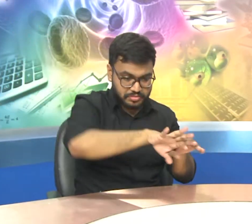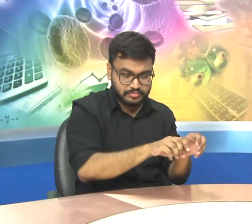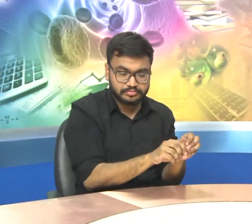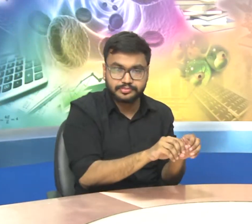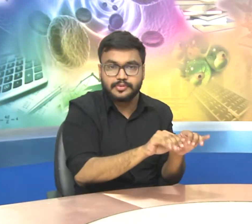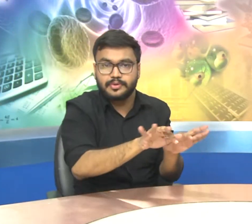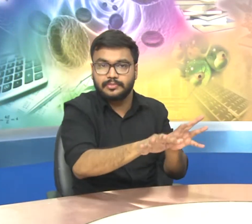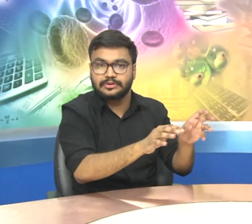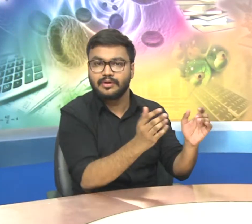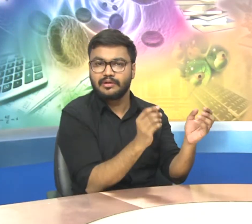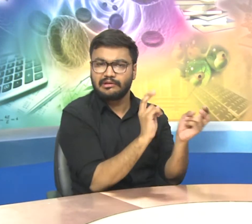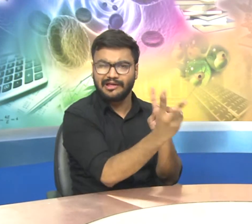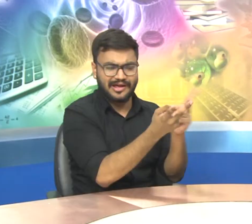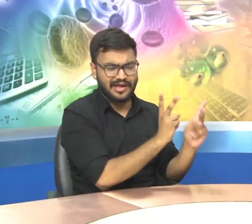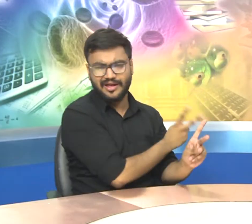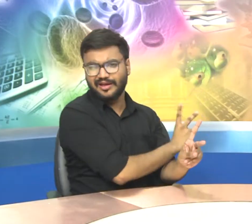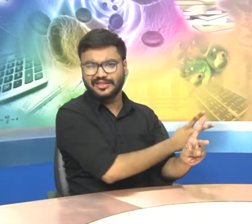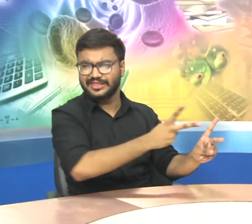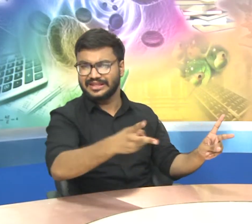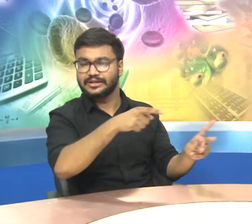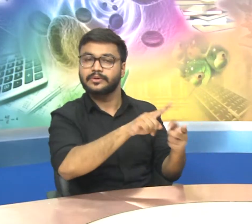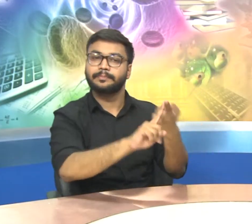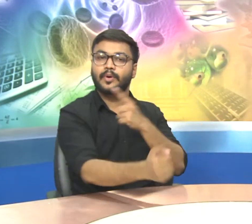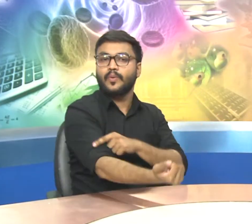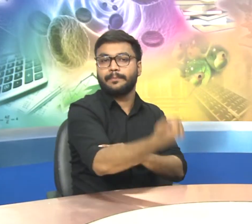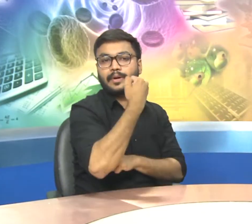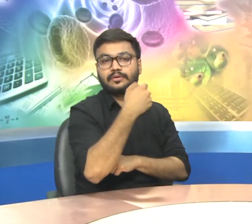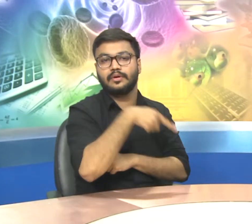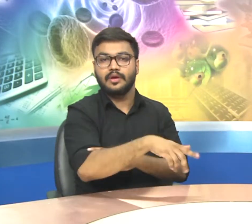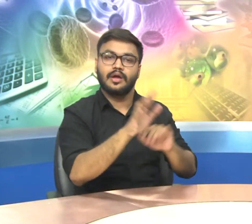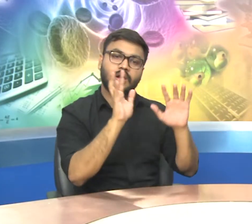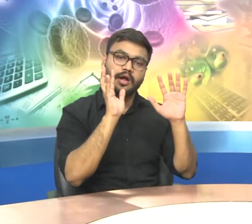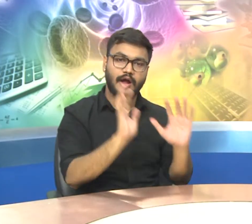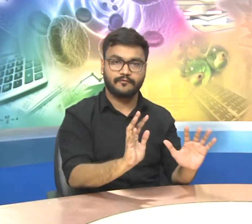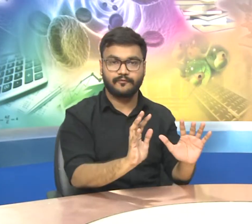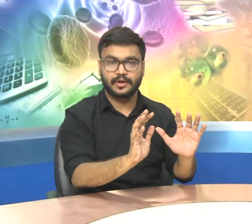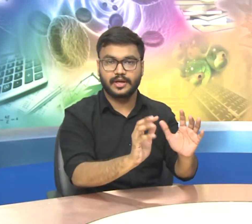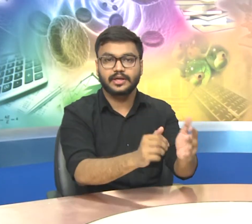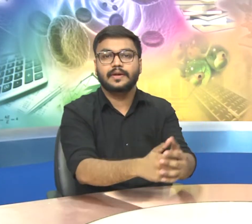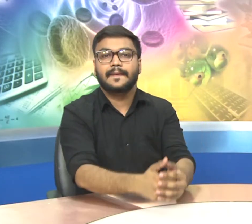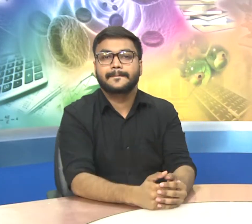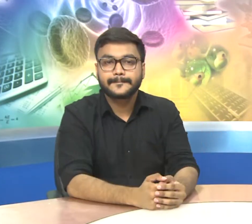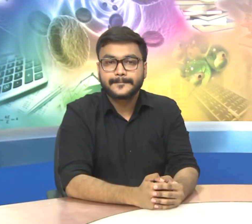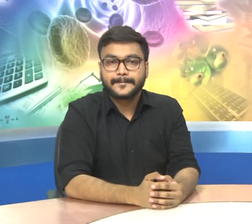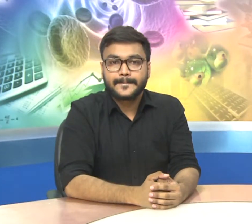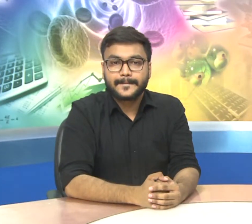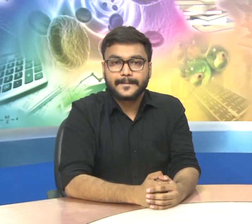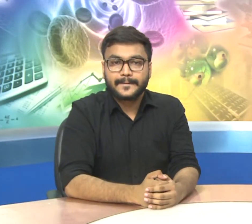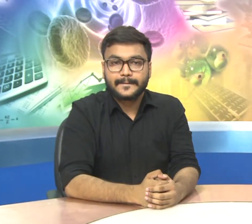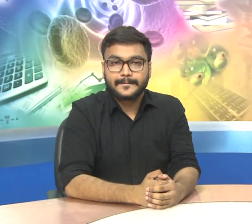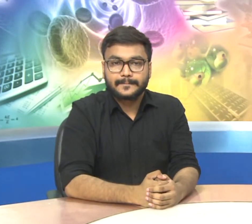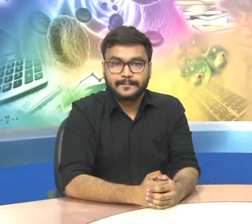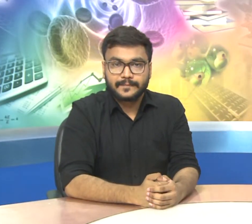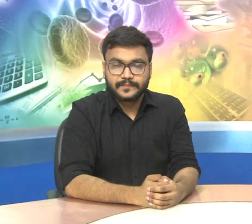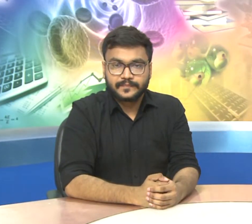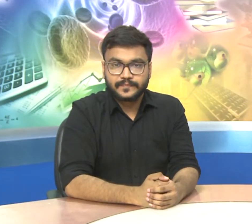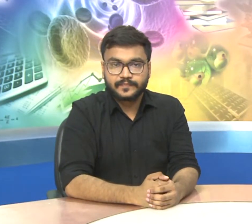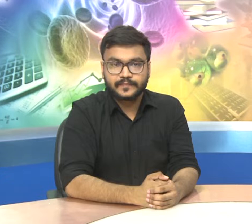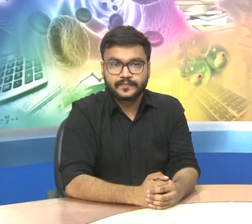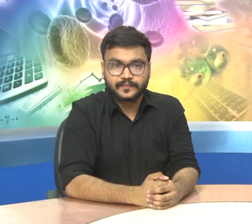It comes from the sun and provides the energy needed for the ecosystem to